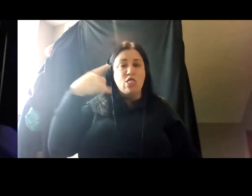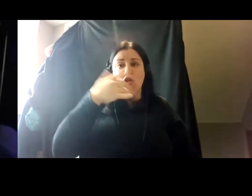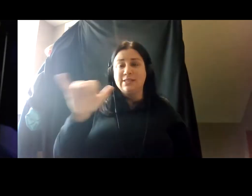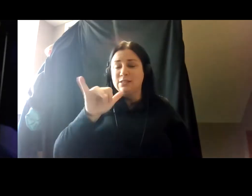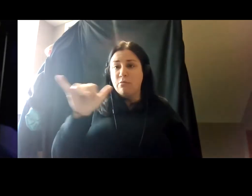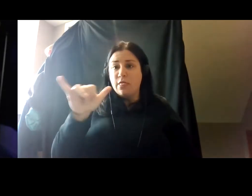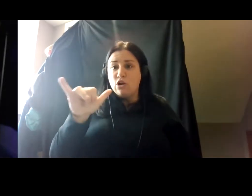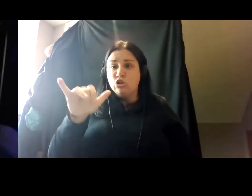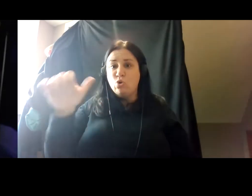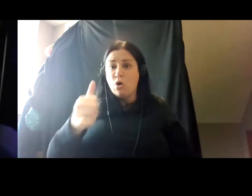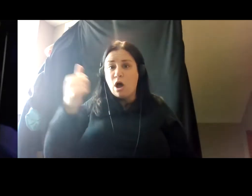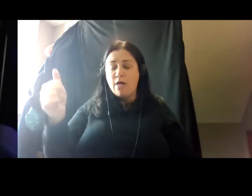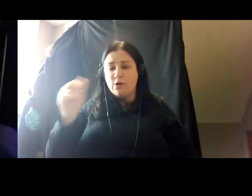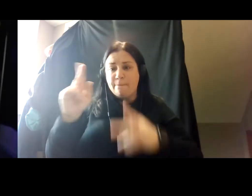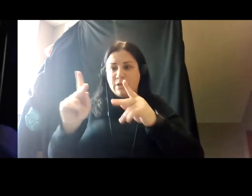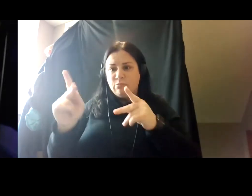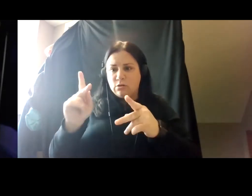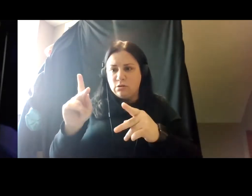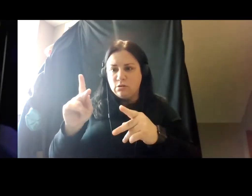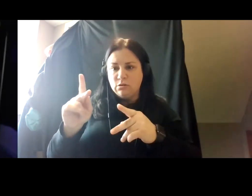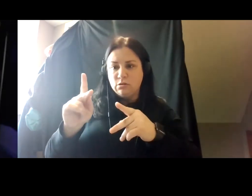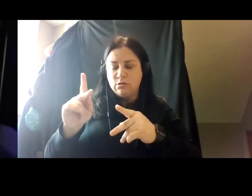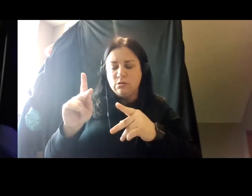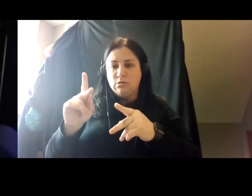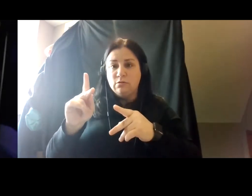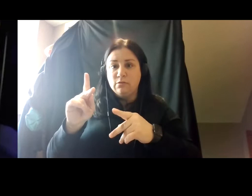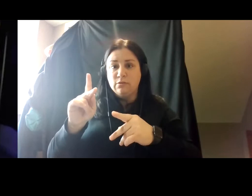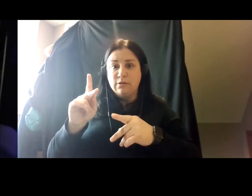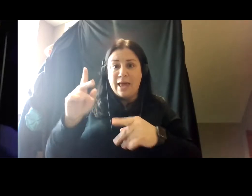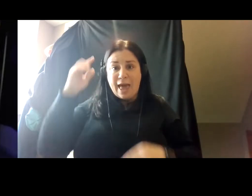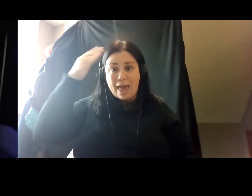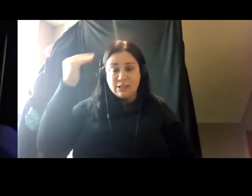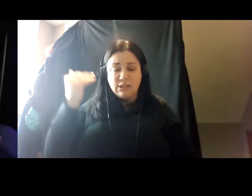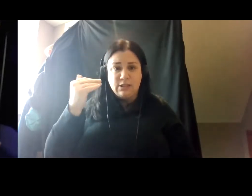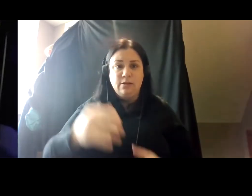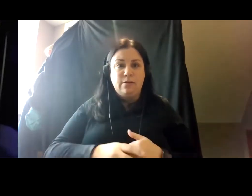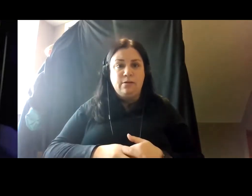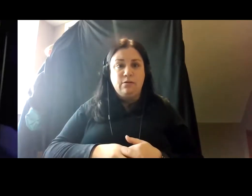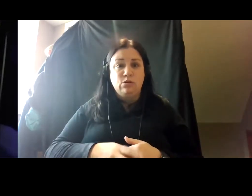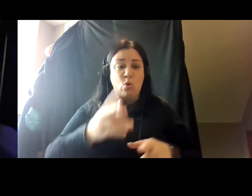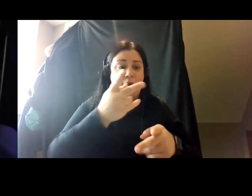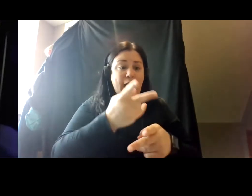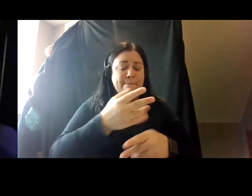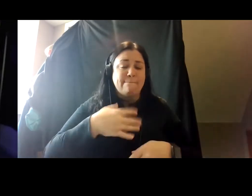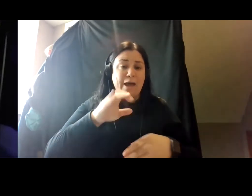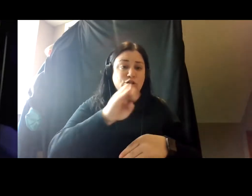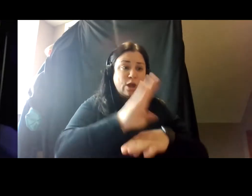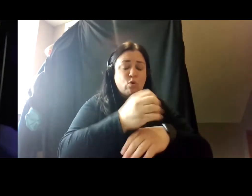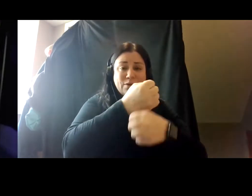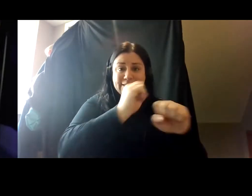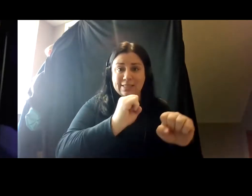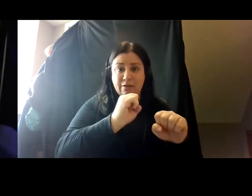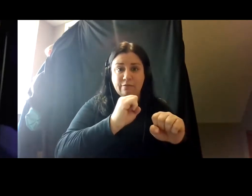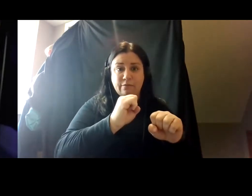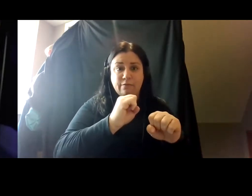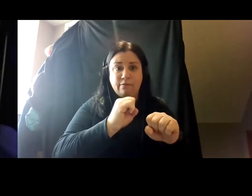they didn't know I was looking at the phone number, but I was. So I kept my job, and they actually hooked